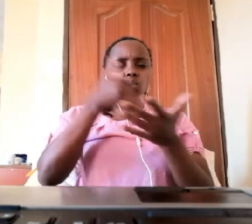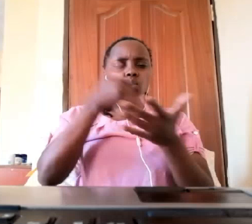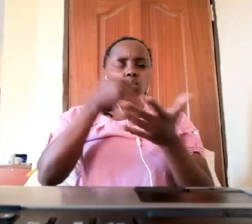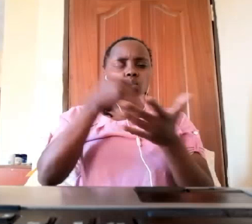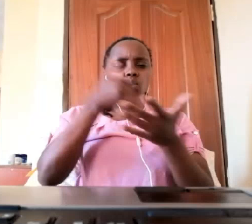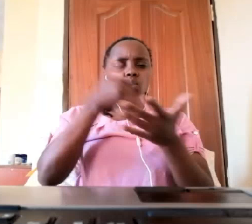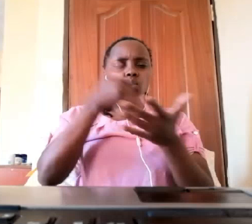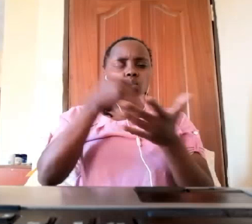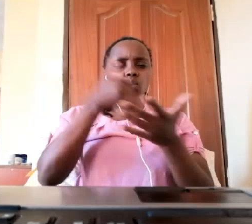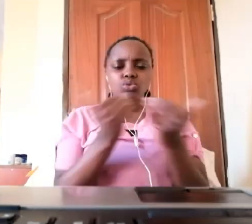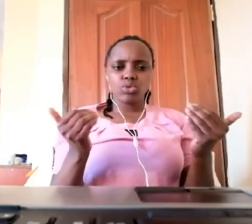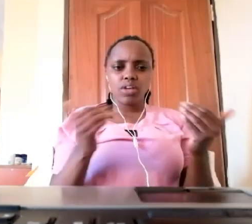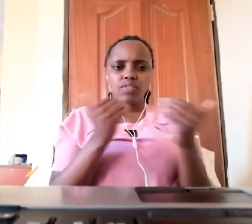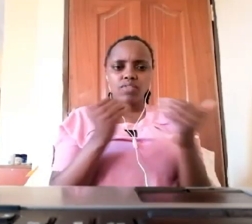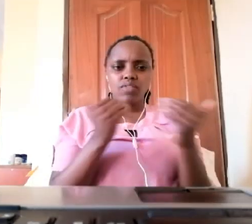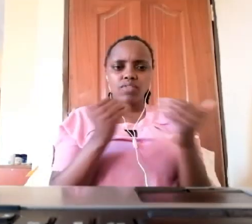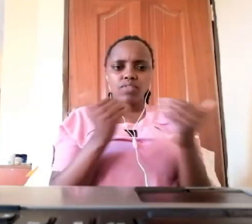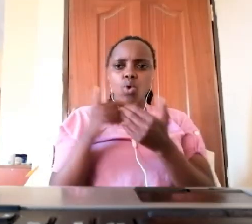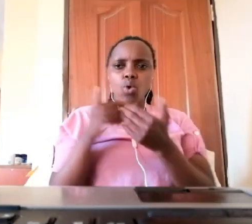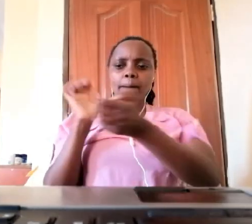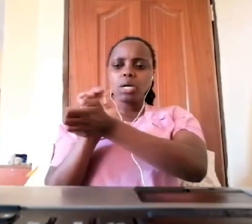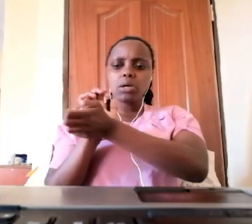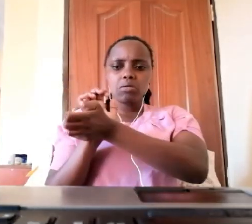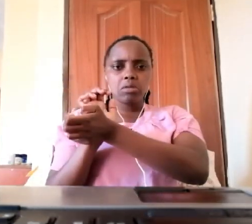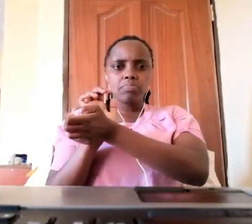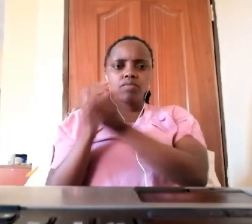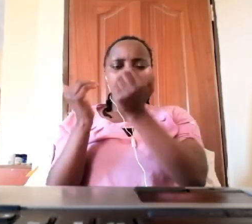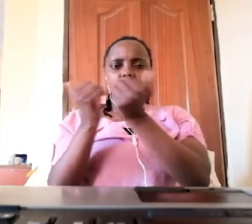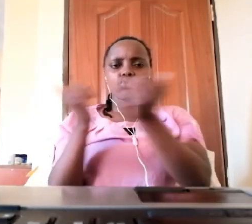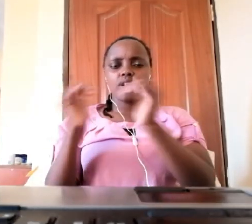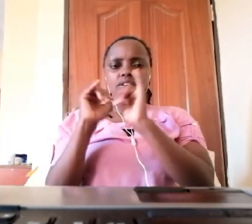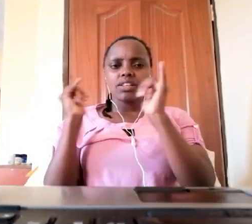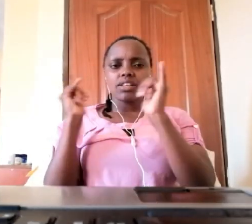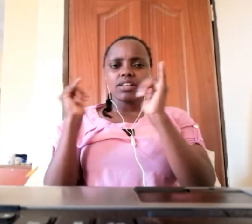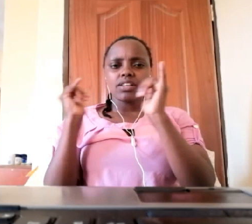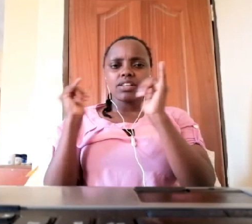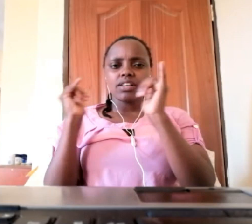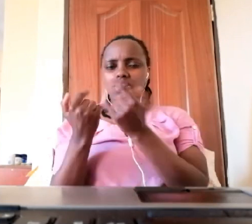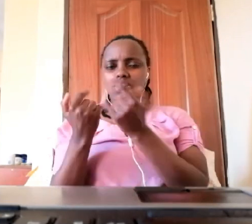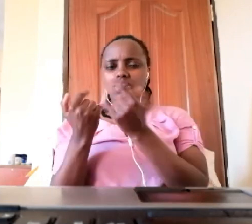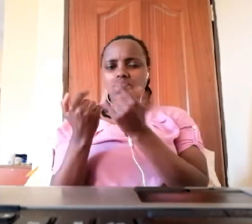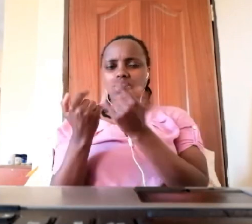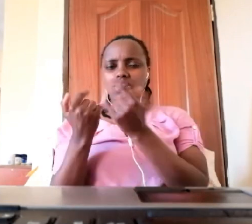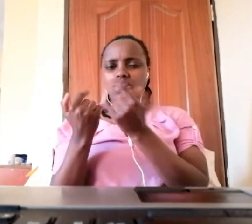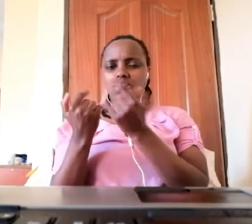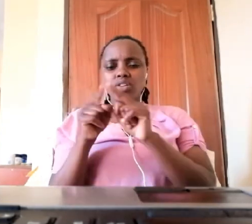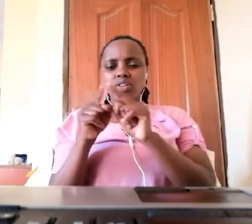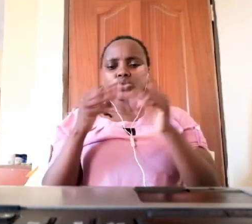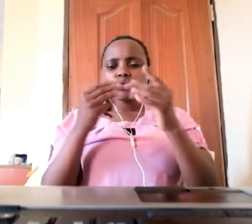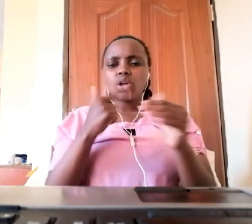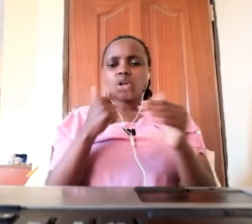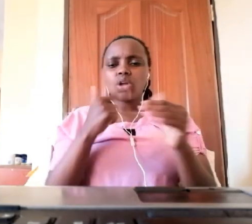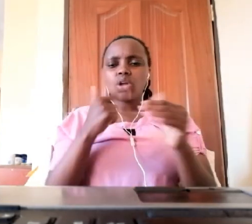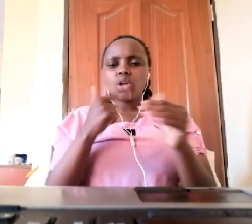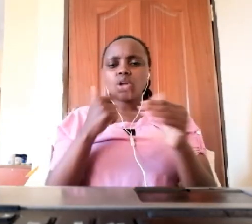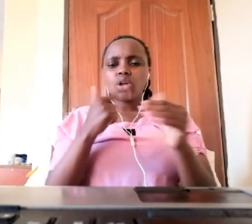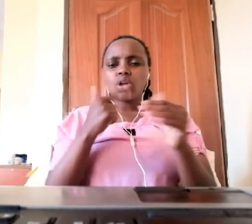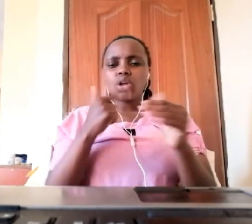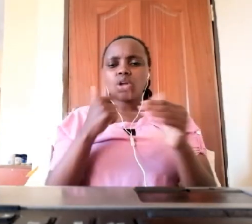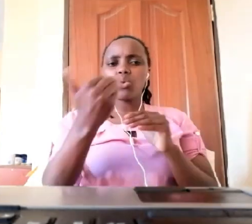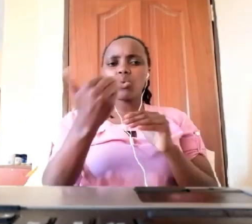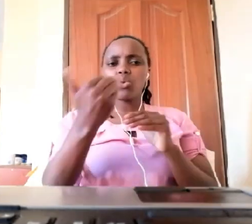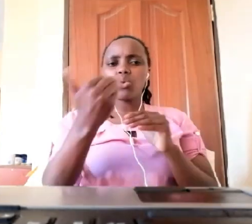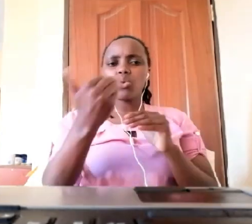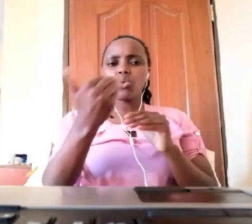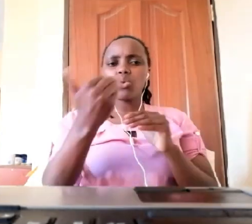categories of children. There are children that are in juvenile institutions, children in situations of armed conflict, children on the move. So how do we make sure, first of all, that we